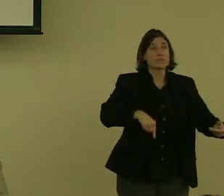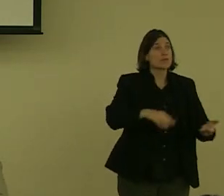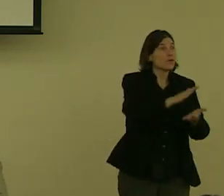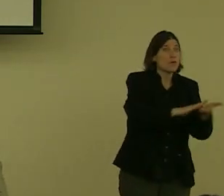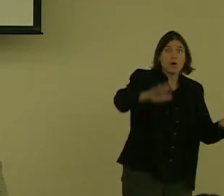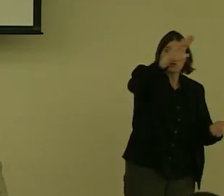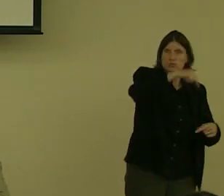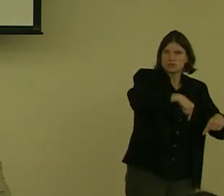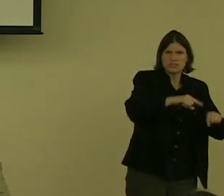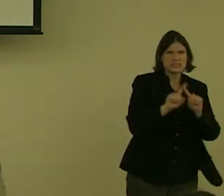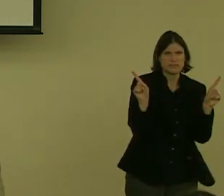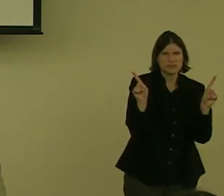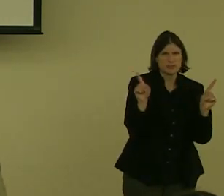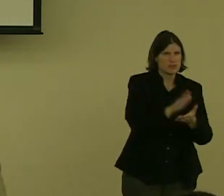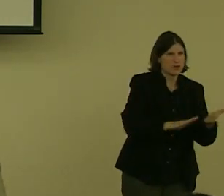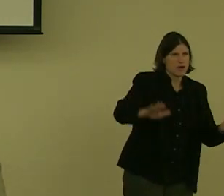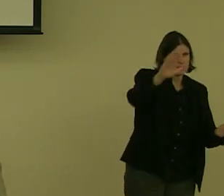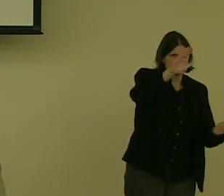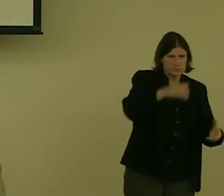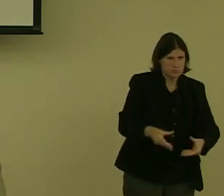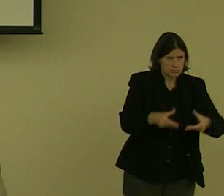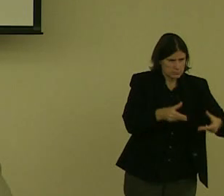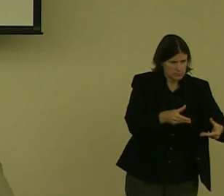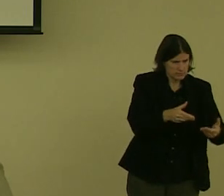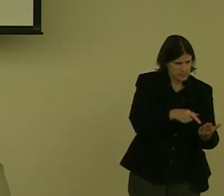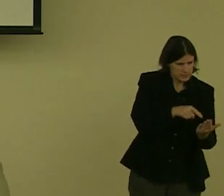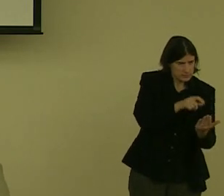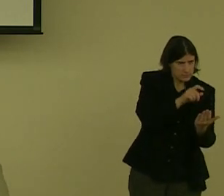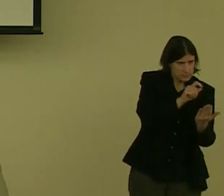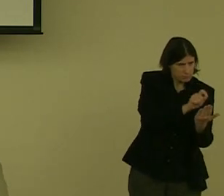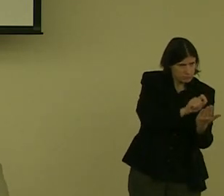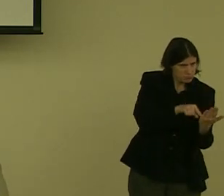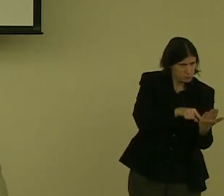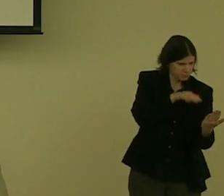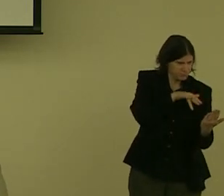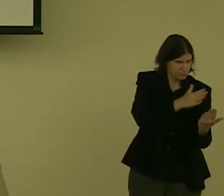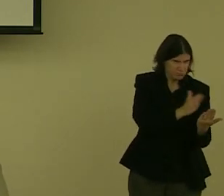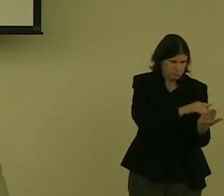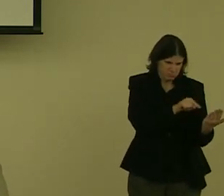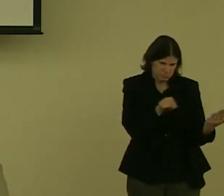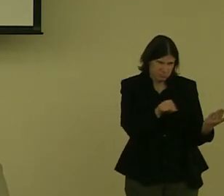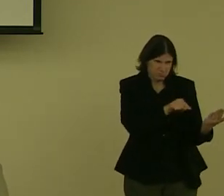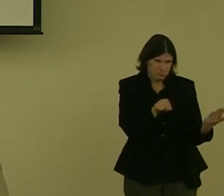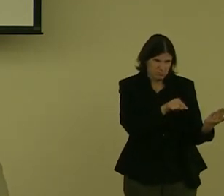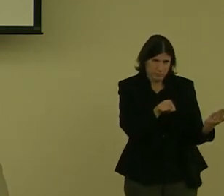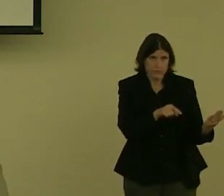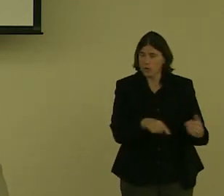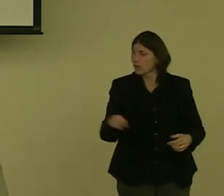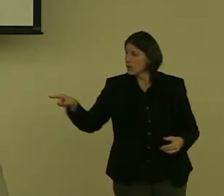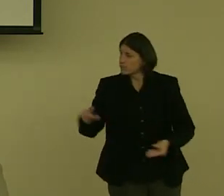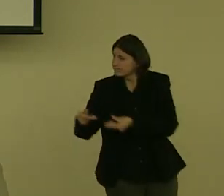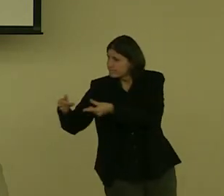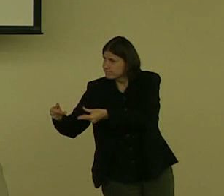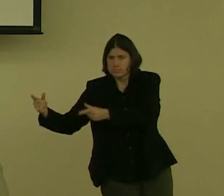the fact that it's just comic studies has that accessibility. Yeah, I think you're saying that there are different access points. Mm-hmm. It's a really nice way to put